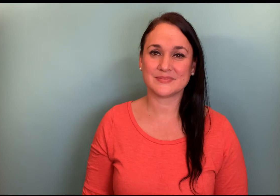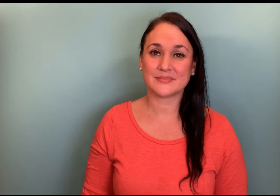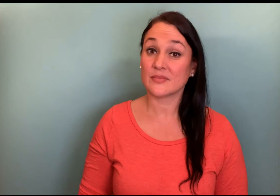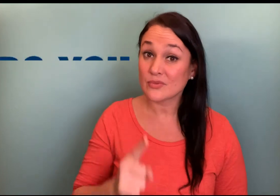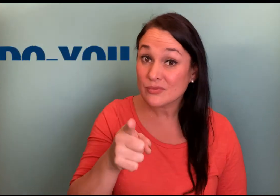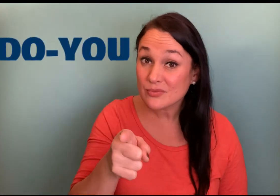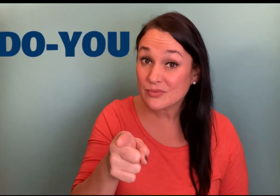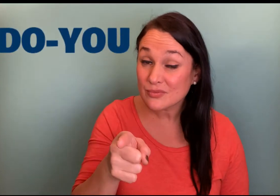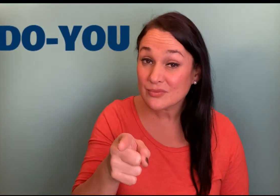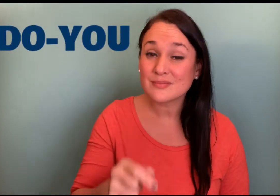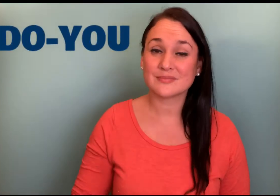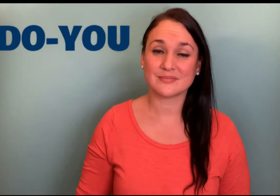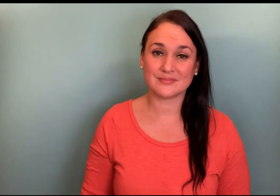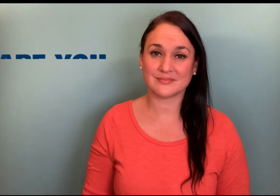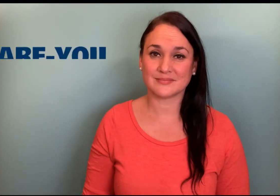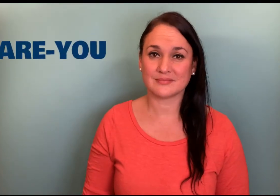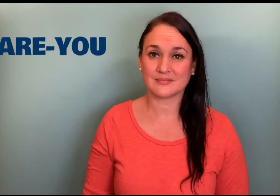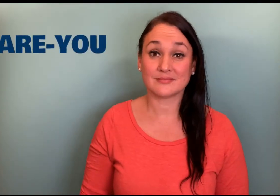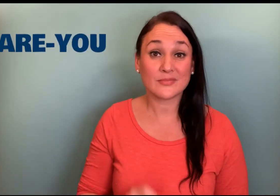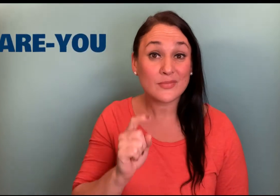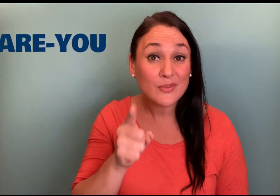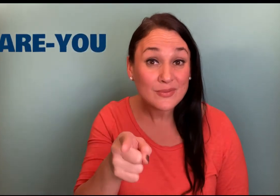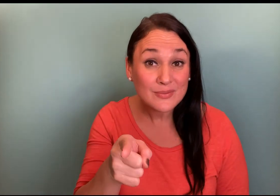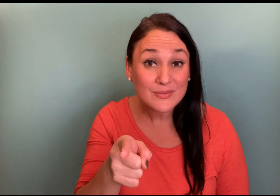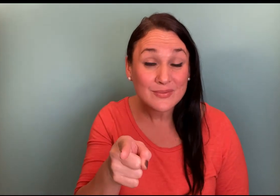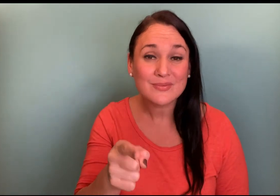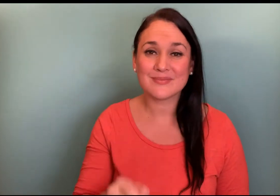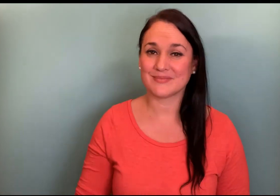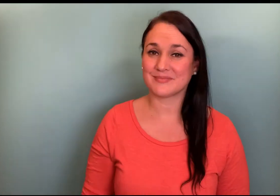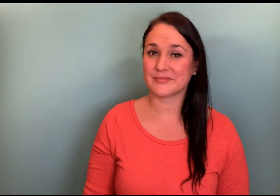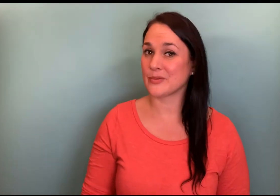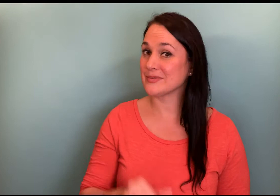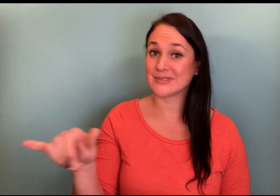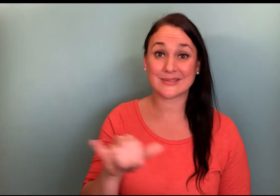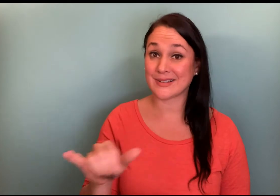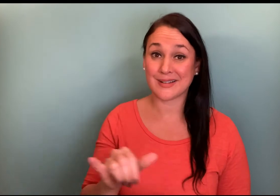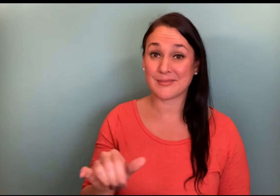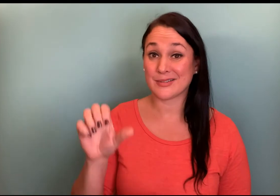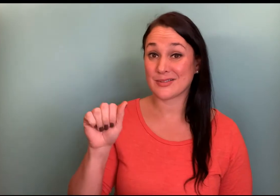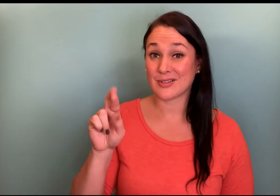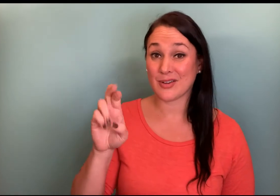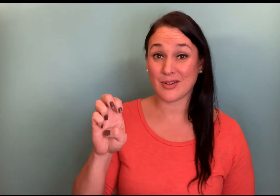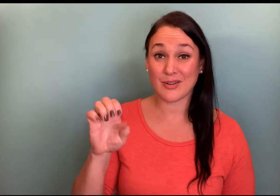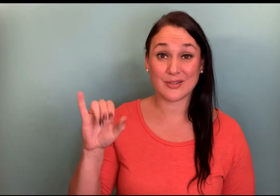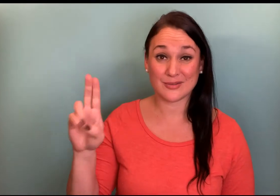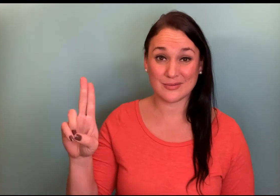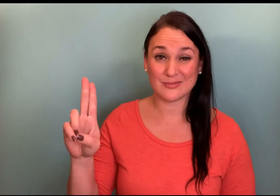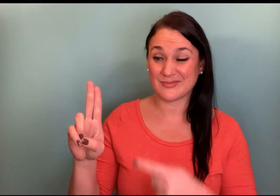You? Or are you? It's the same thing as do you and are you are the